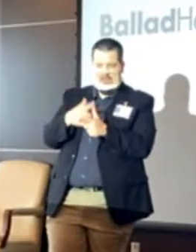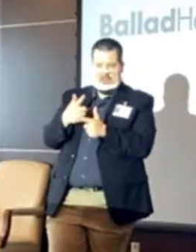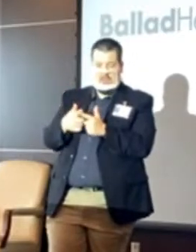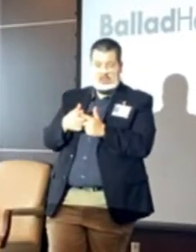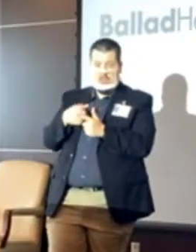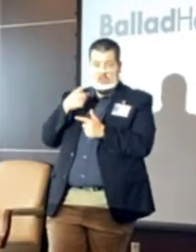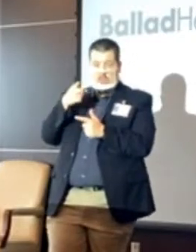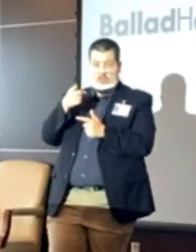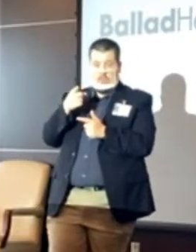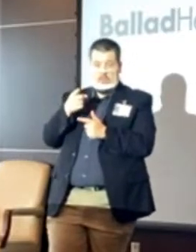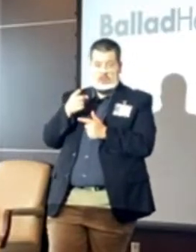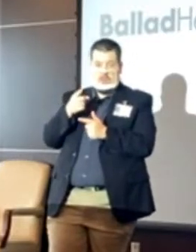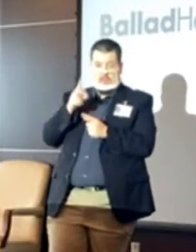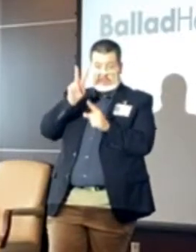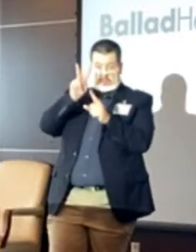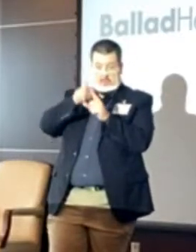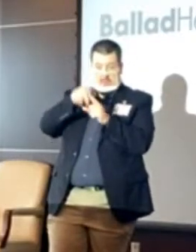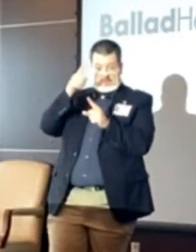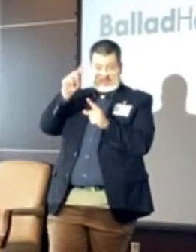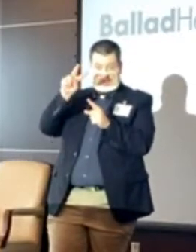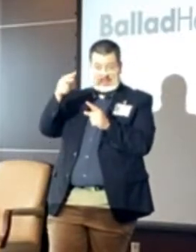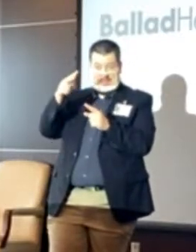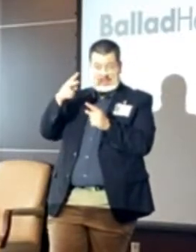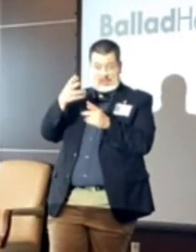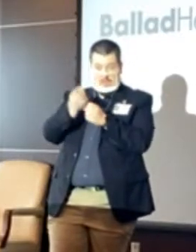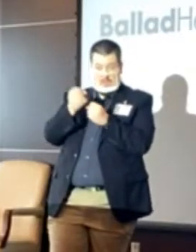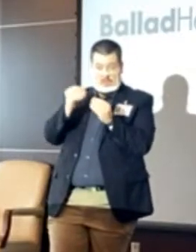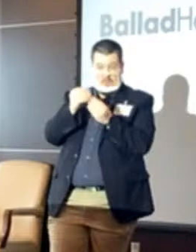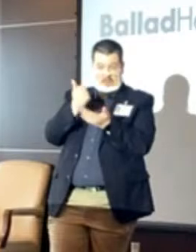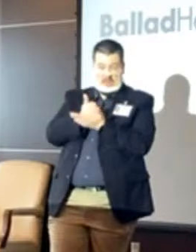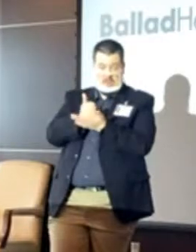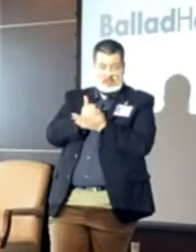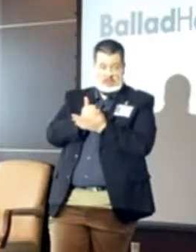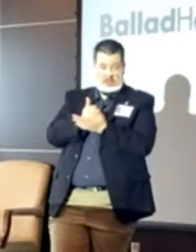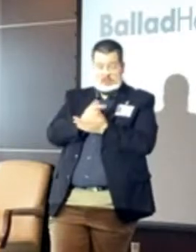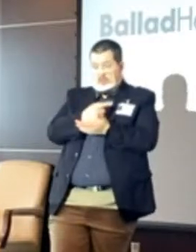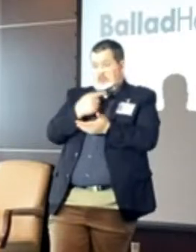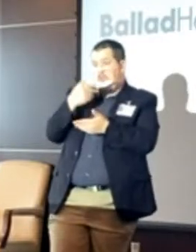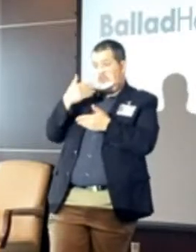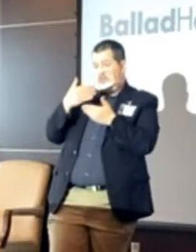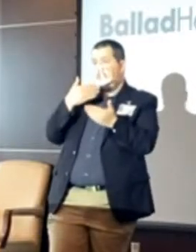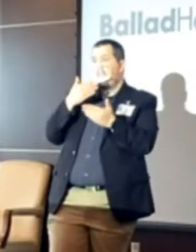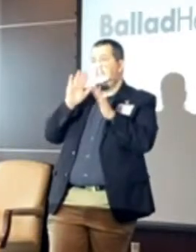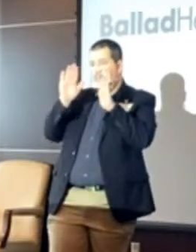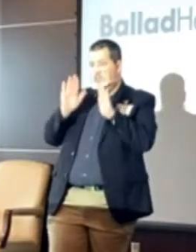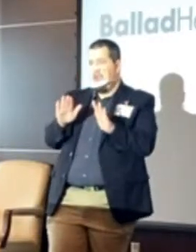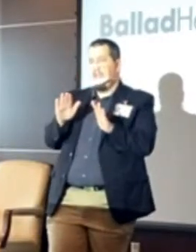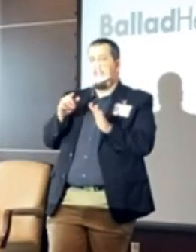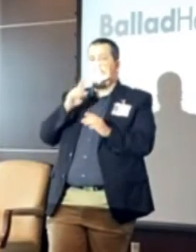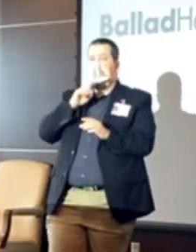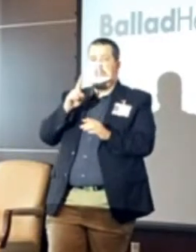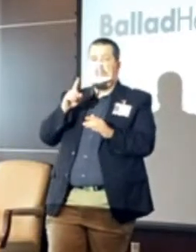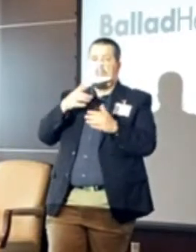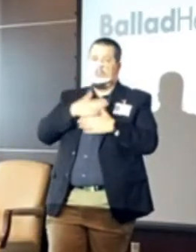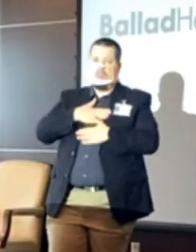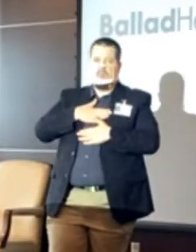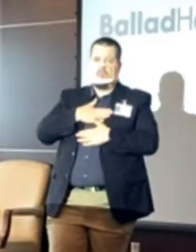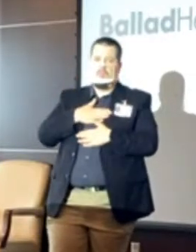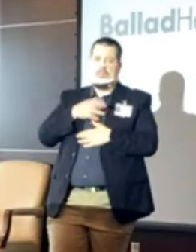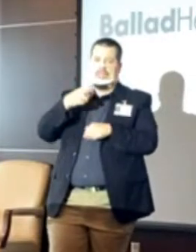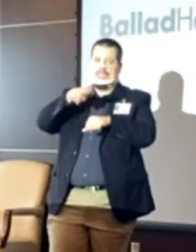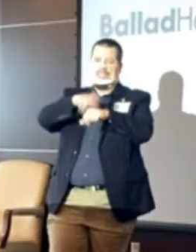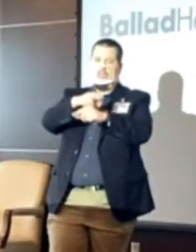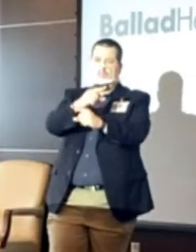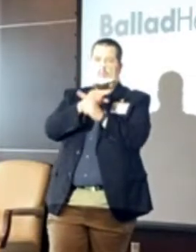have you all applied for that second round of help yet? It's going great. We greatly appreciate our